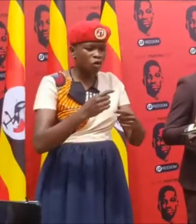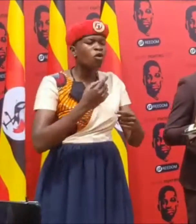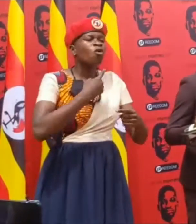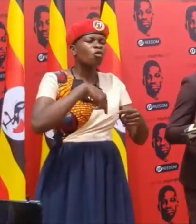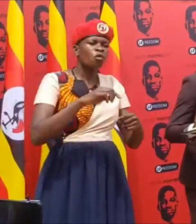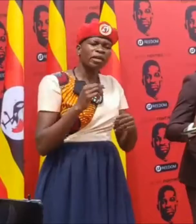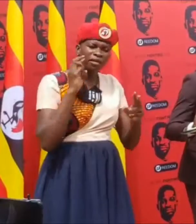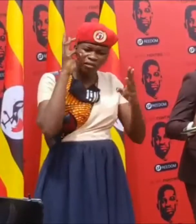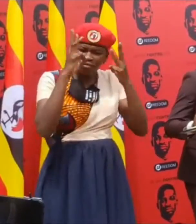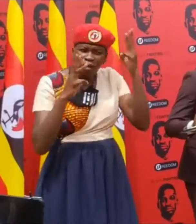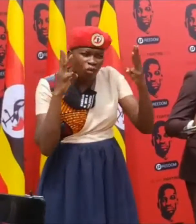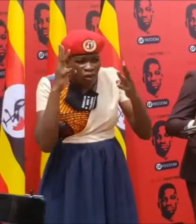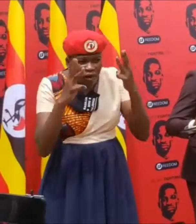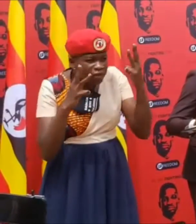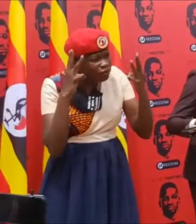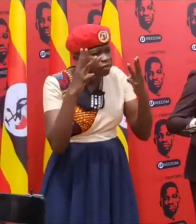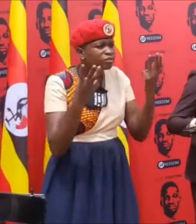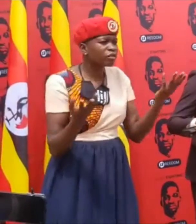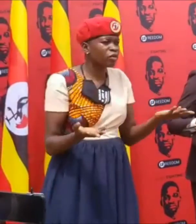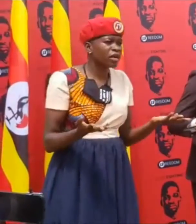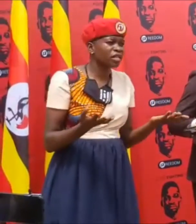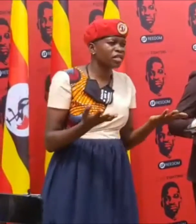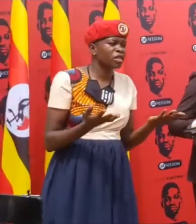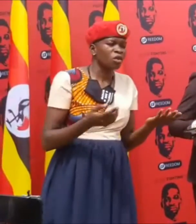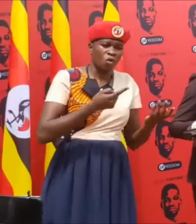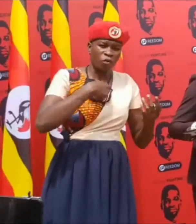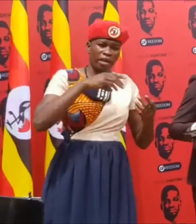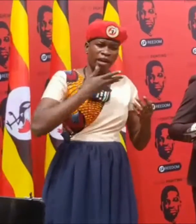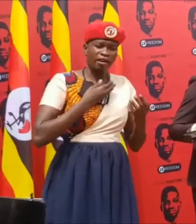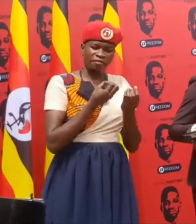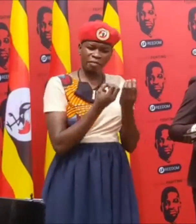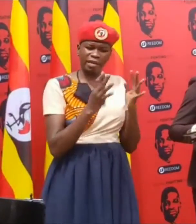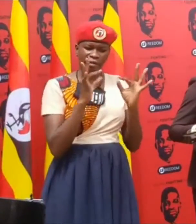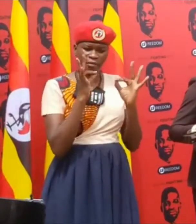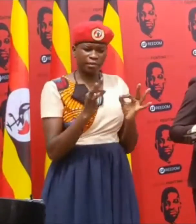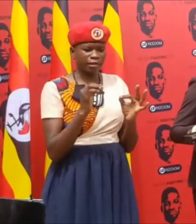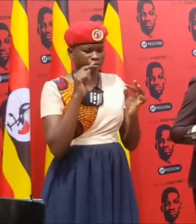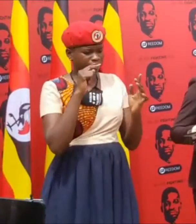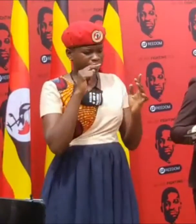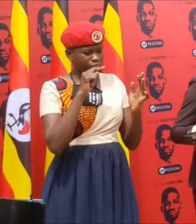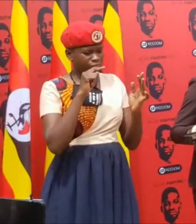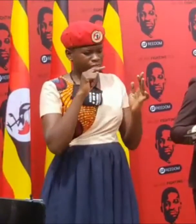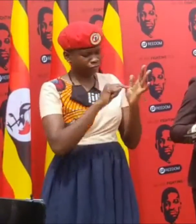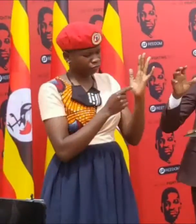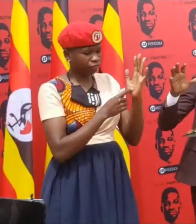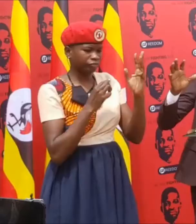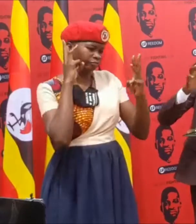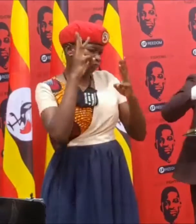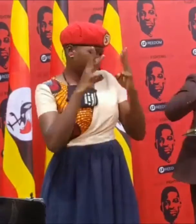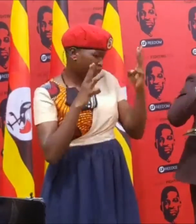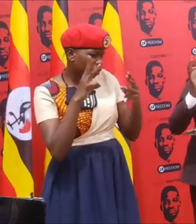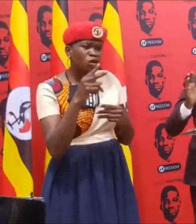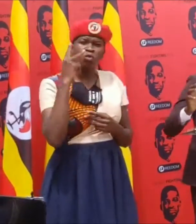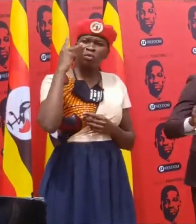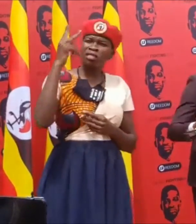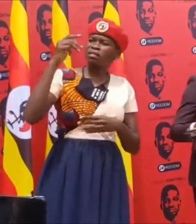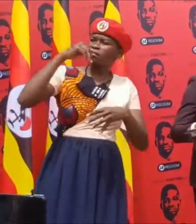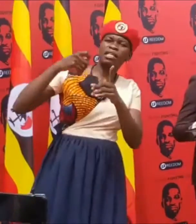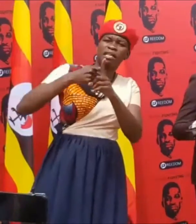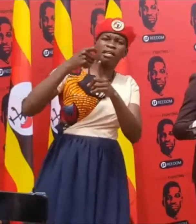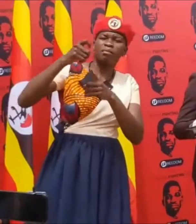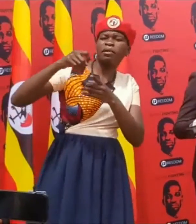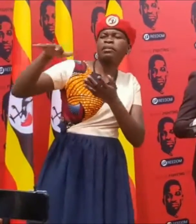are concerned. We have concerns. You get to see within the city and other parts of the